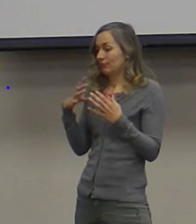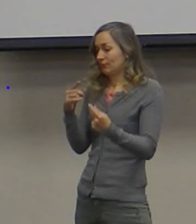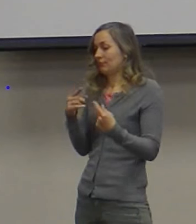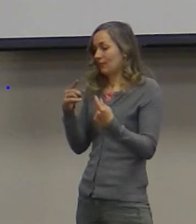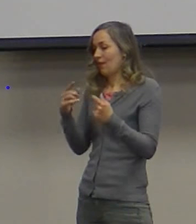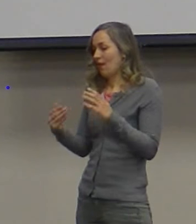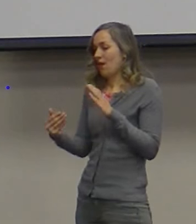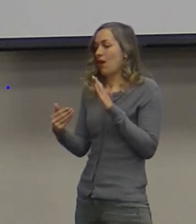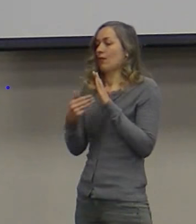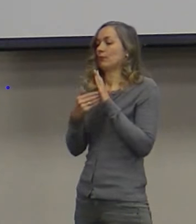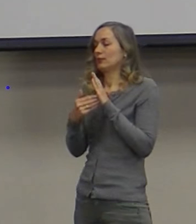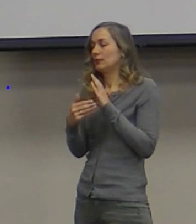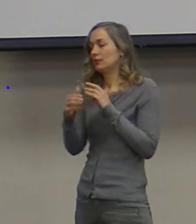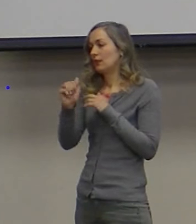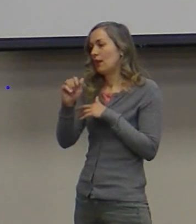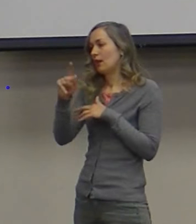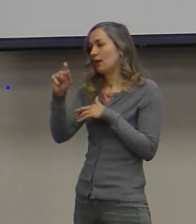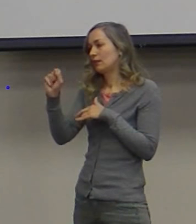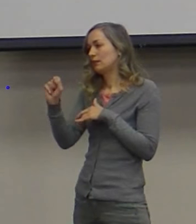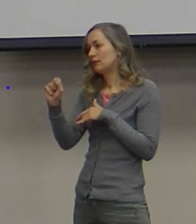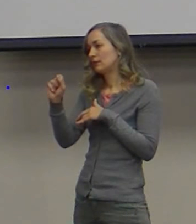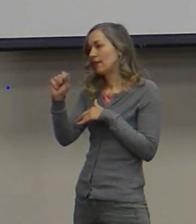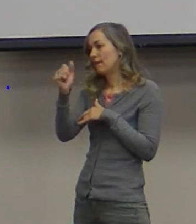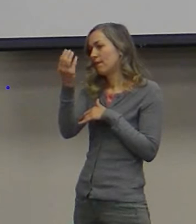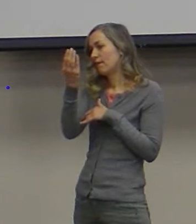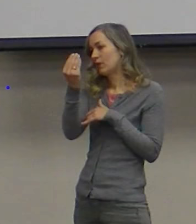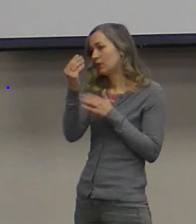Acts 14:19,